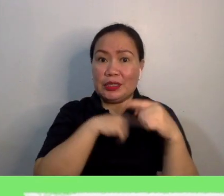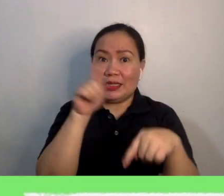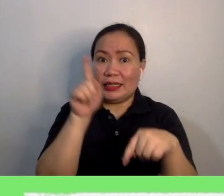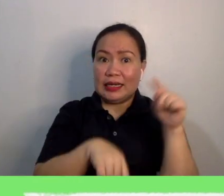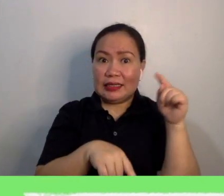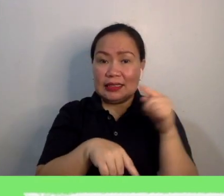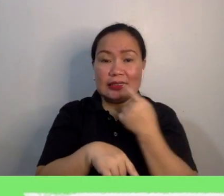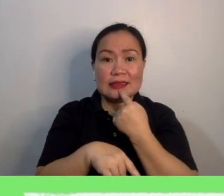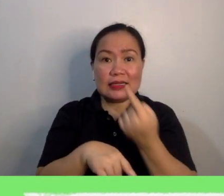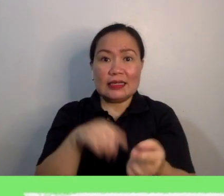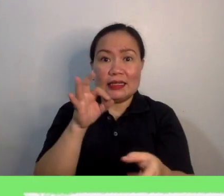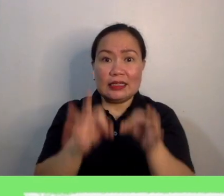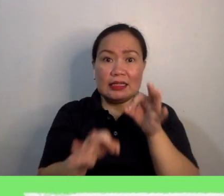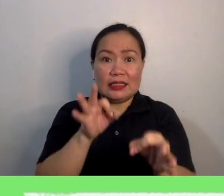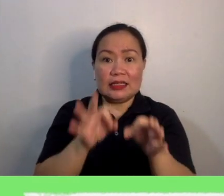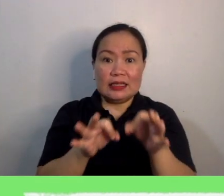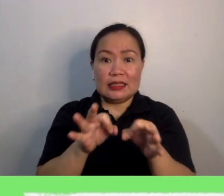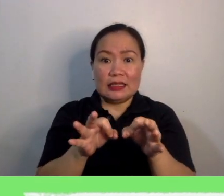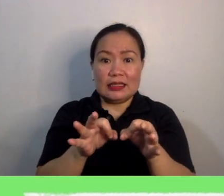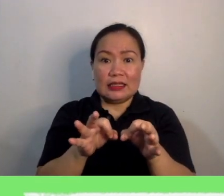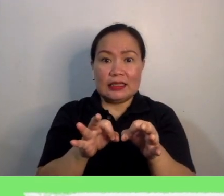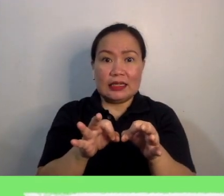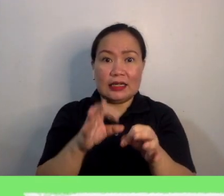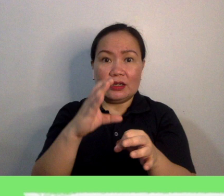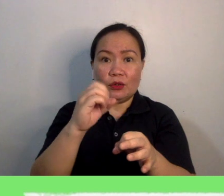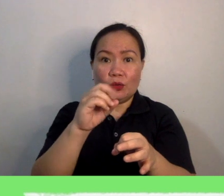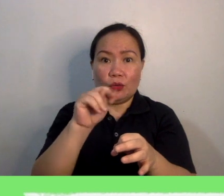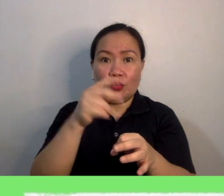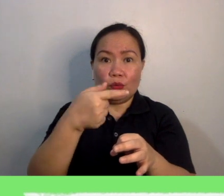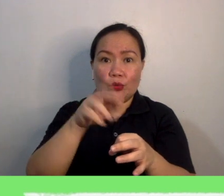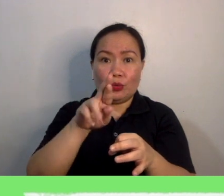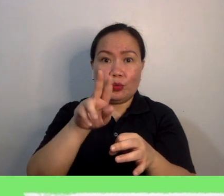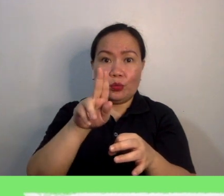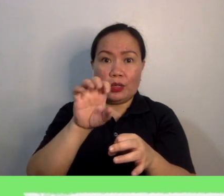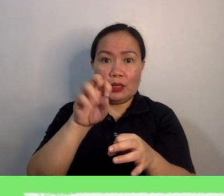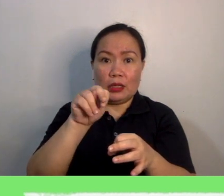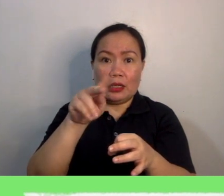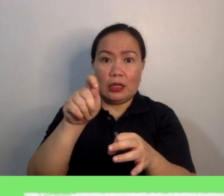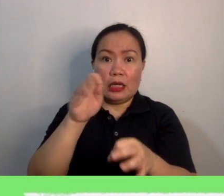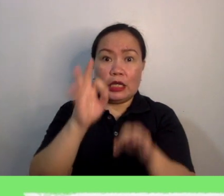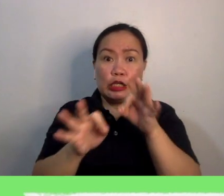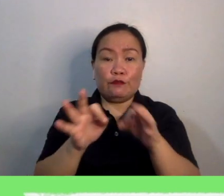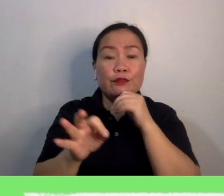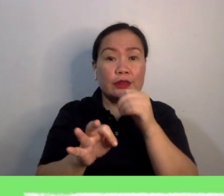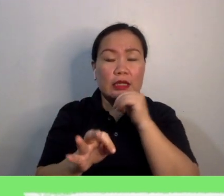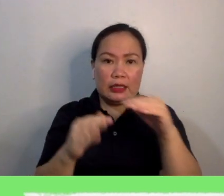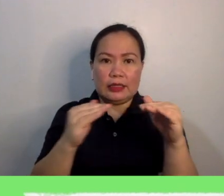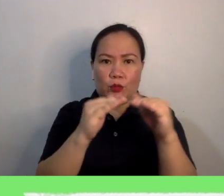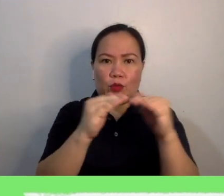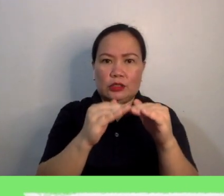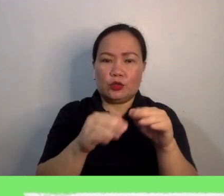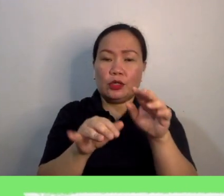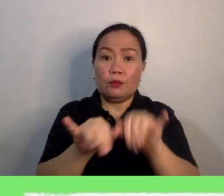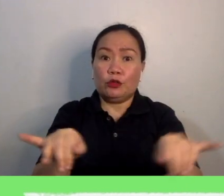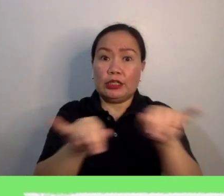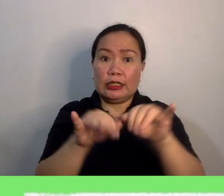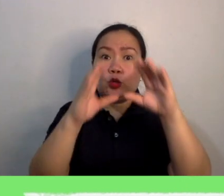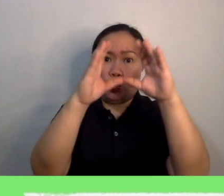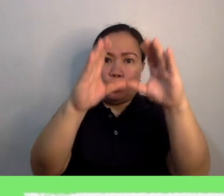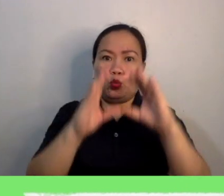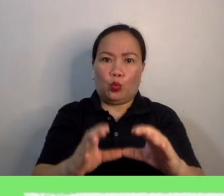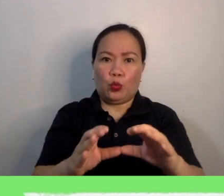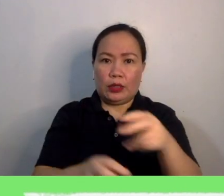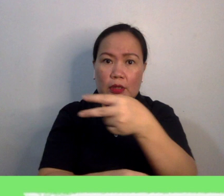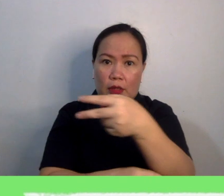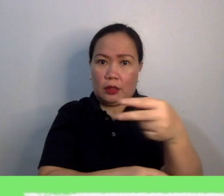that they are congruent if they are not equal. So, dapat equal siya para masabi natin congruent. Okay?